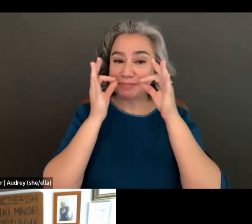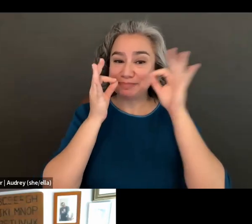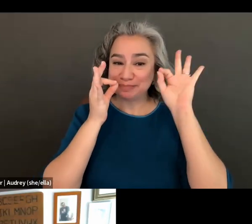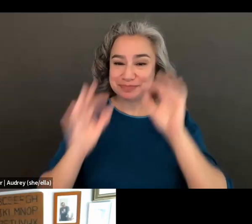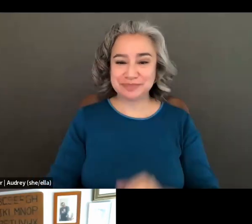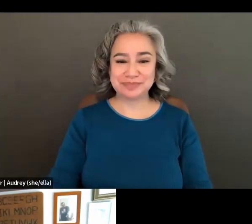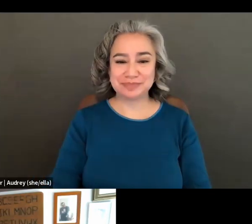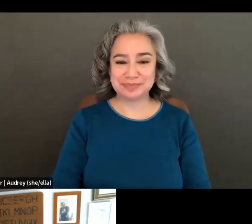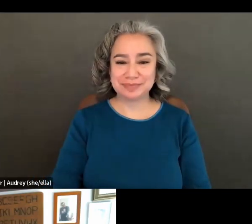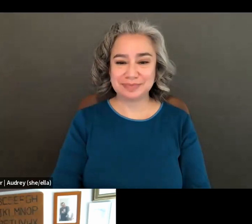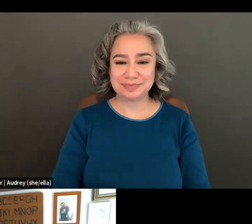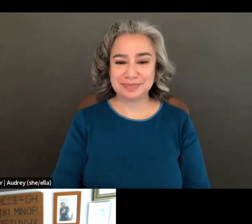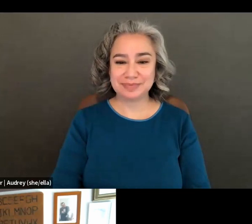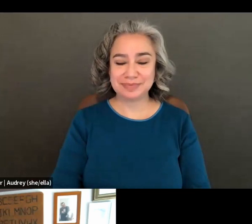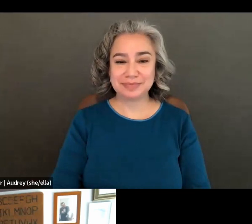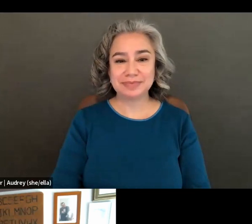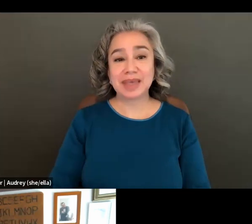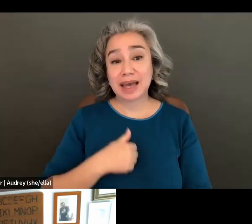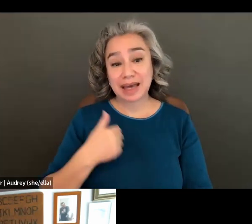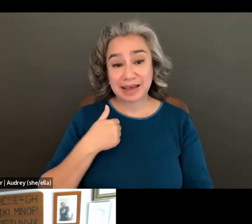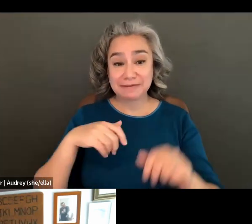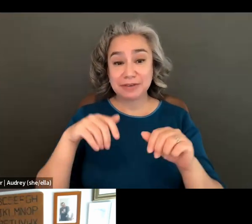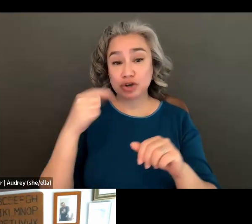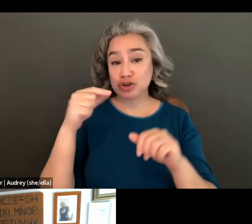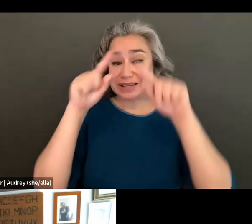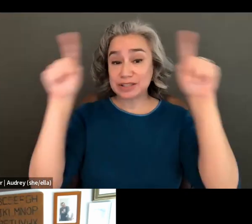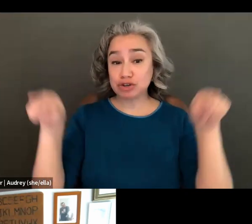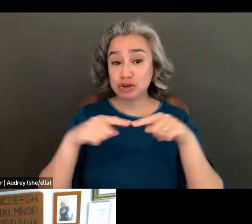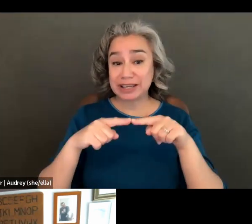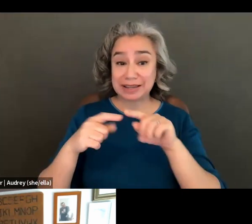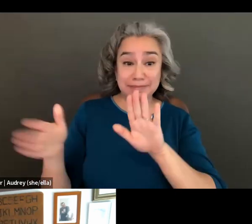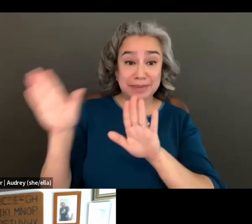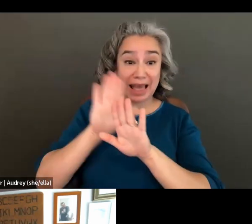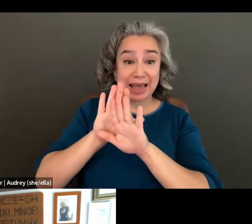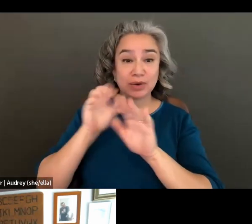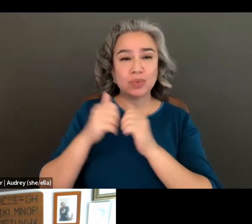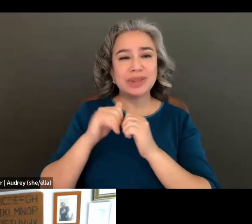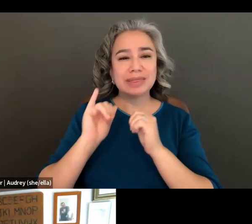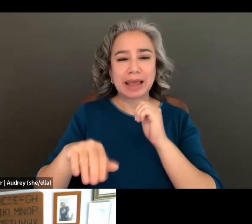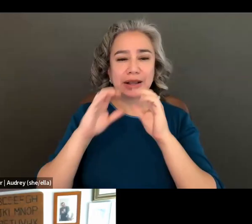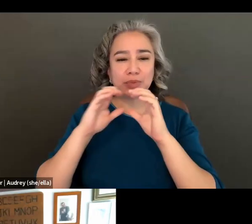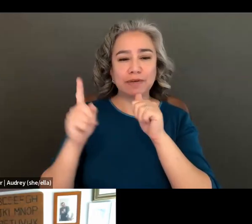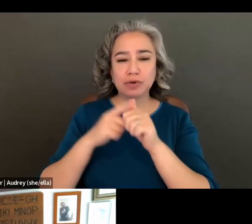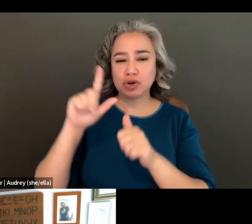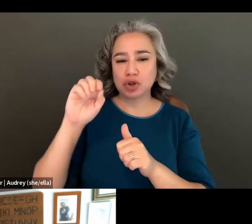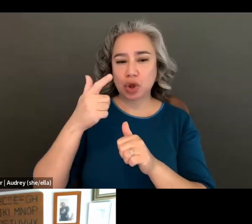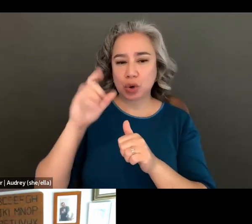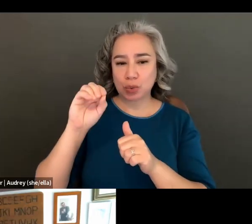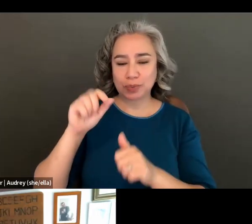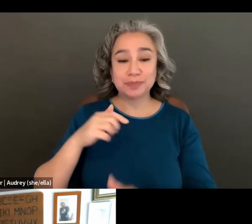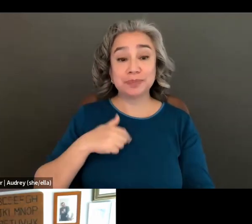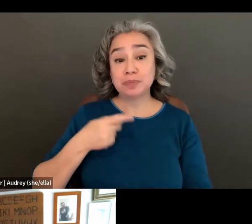There's a screen behind me in the Communication First green color with our logo on it. My pronouns are she and